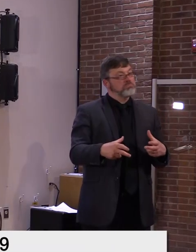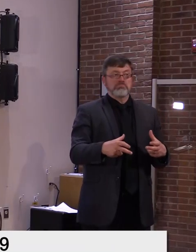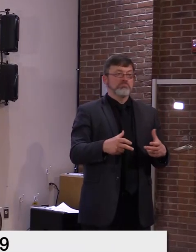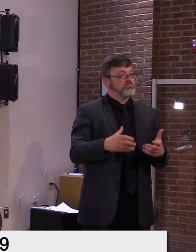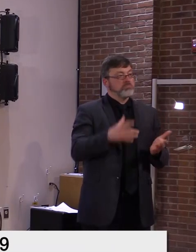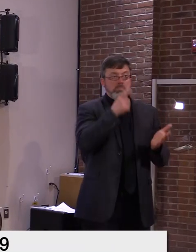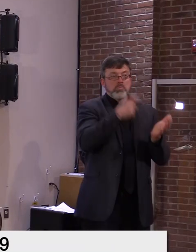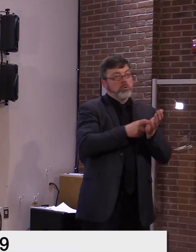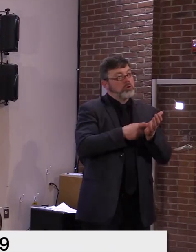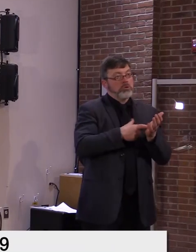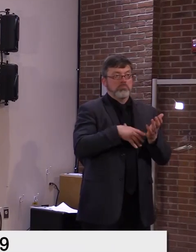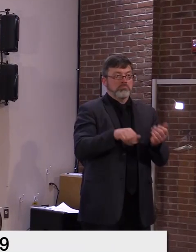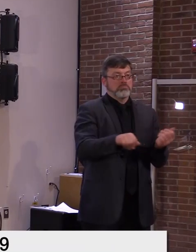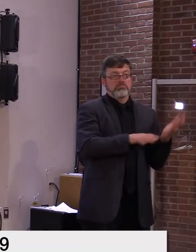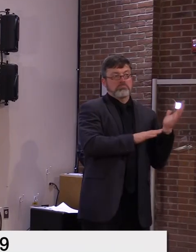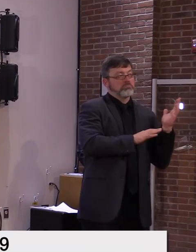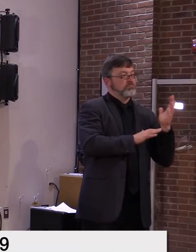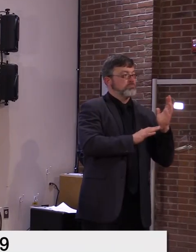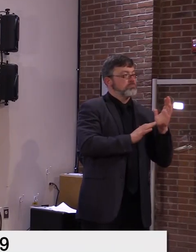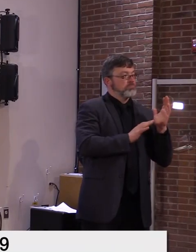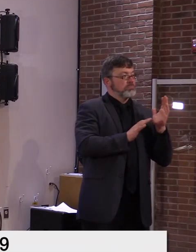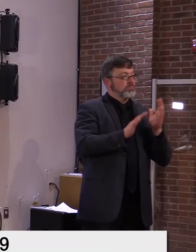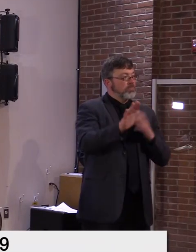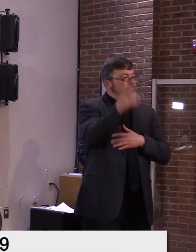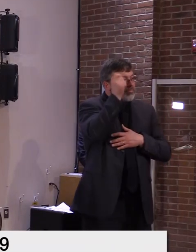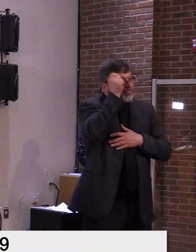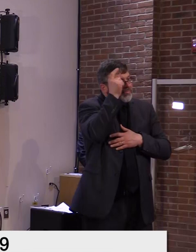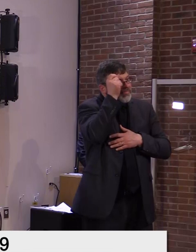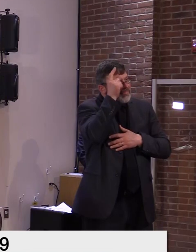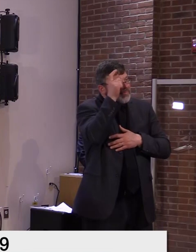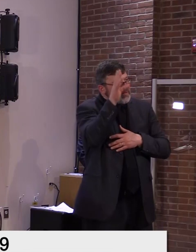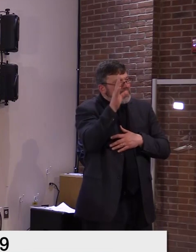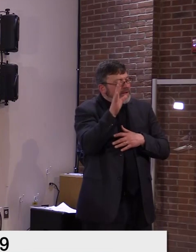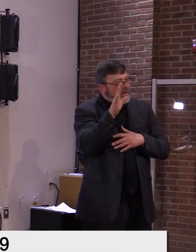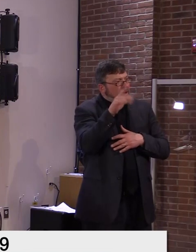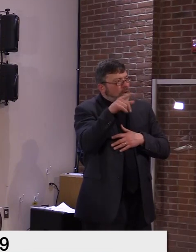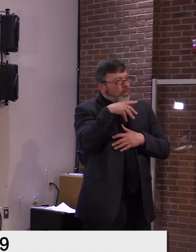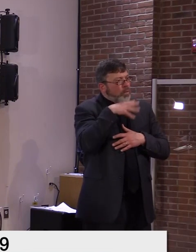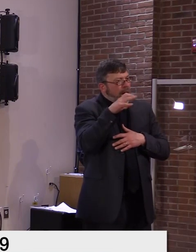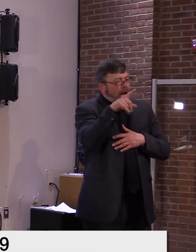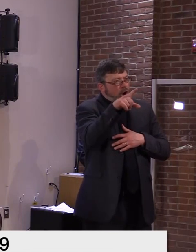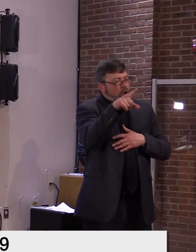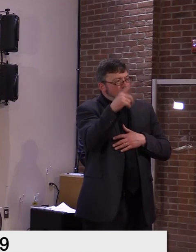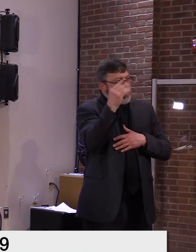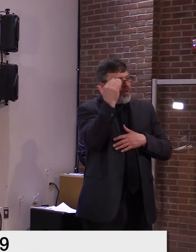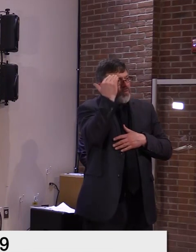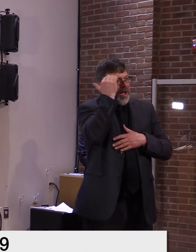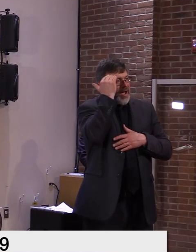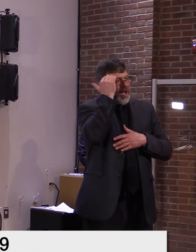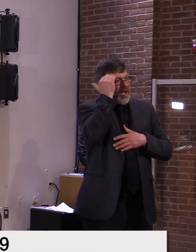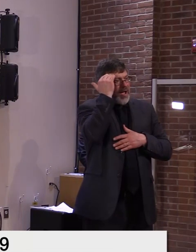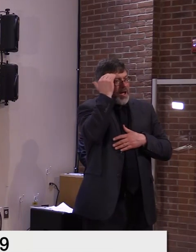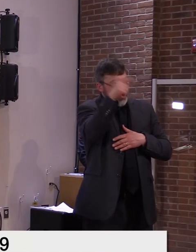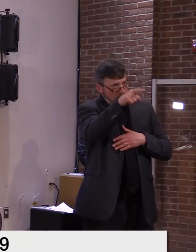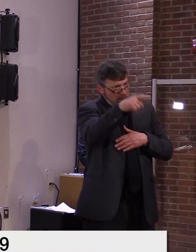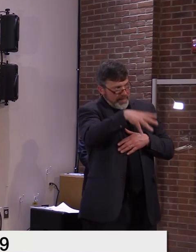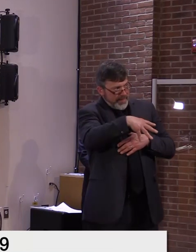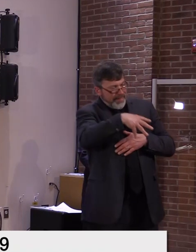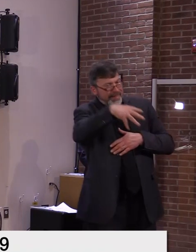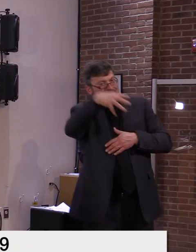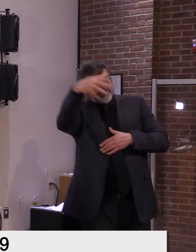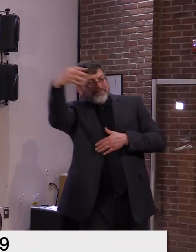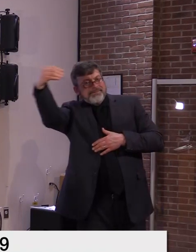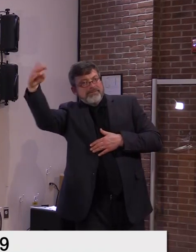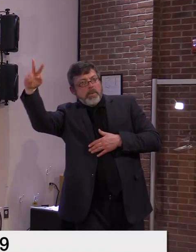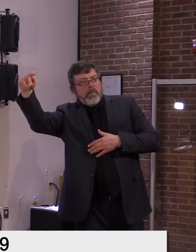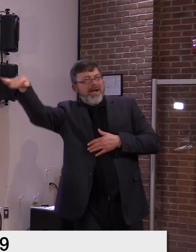to emphasize that you should still be following all of the basic public health guidance. That means if you have any